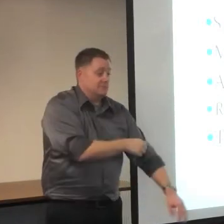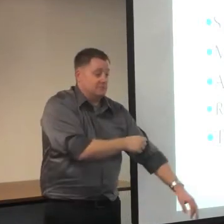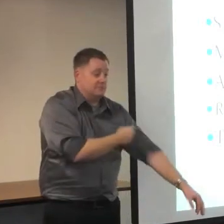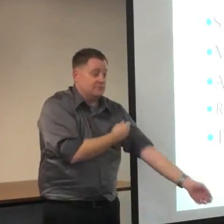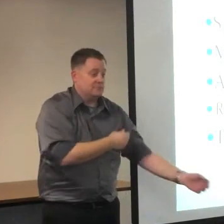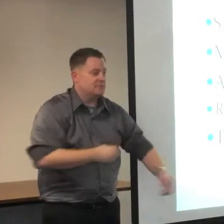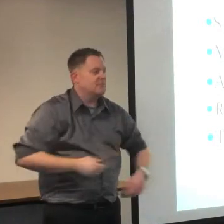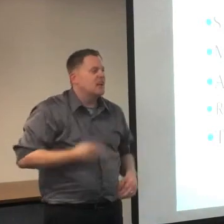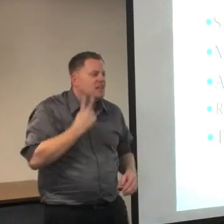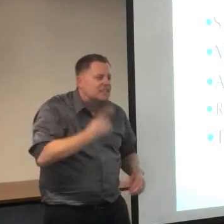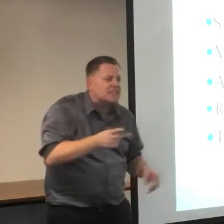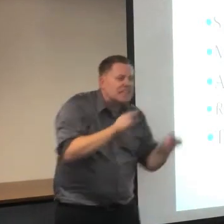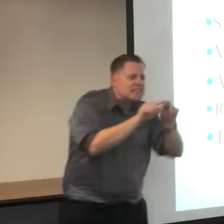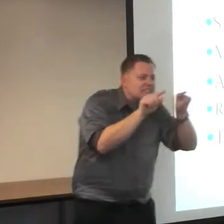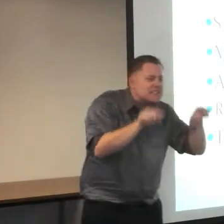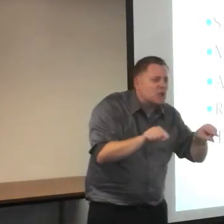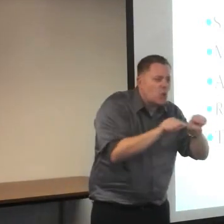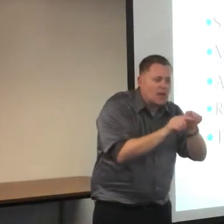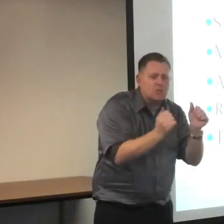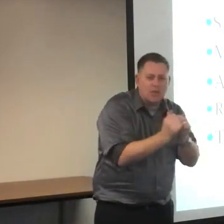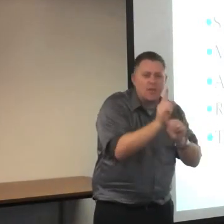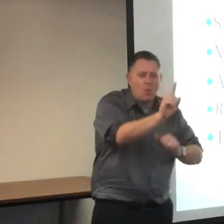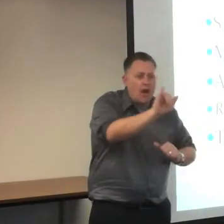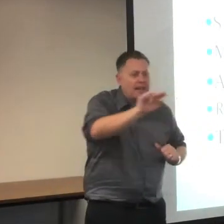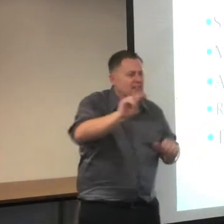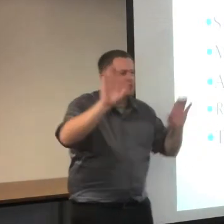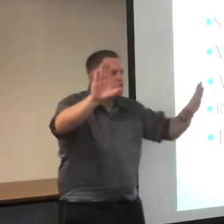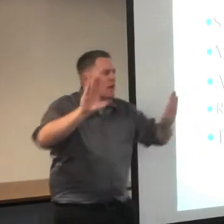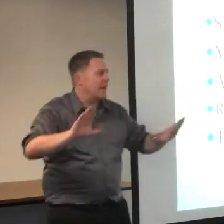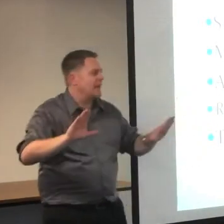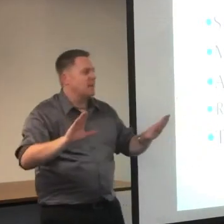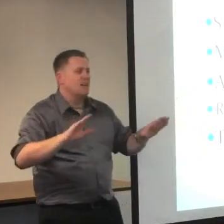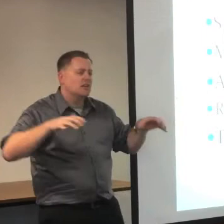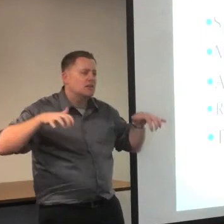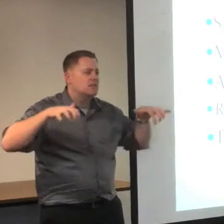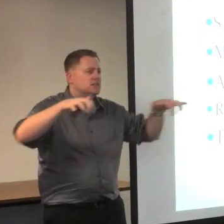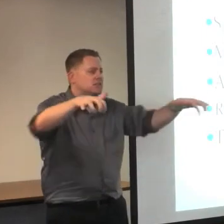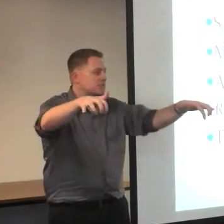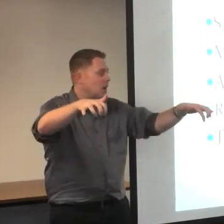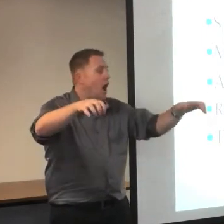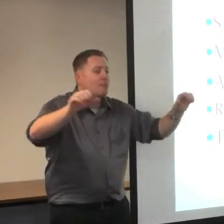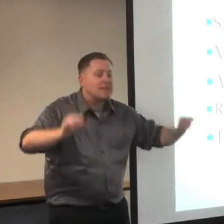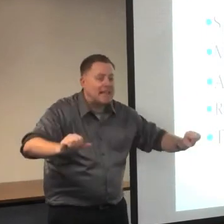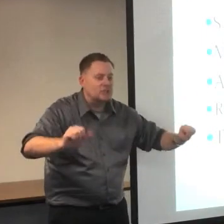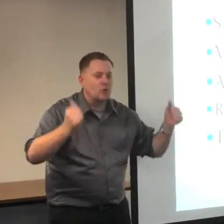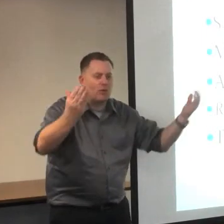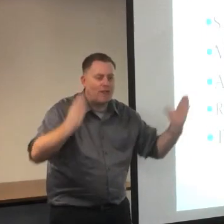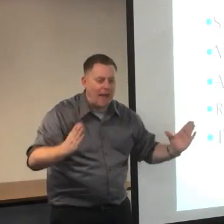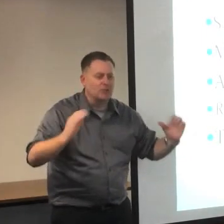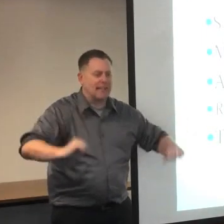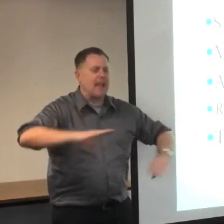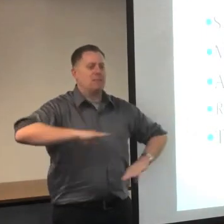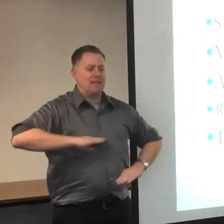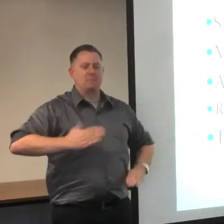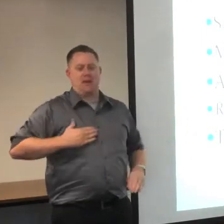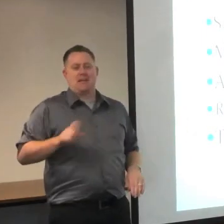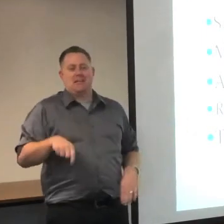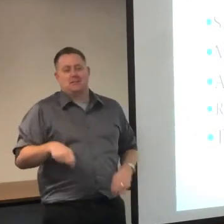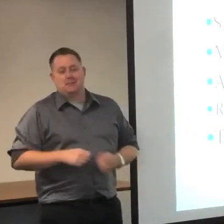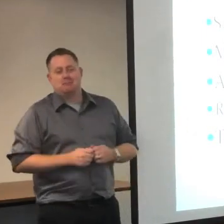All right, I'm seeing squares with 1-inch sides. This is great. I've got a whole room of potential providers who can meet my